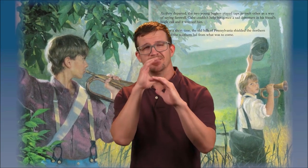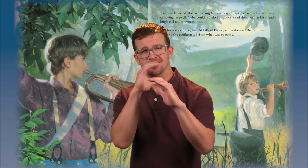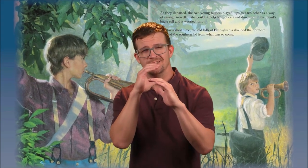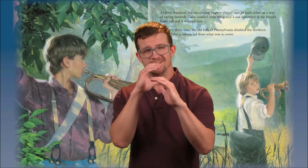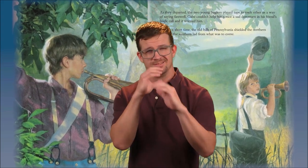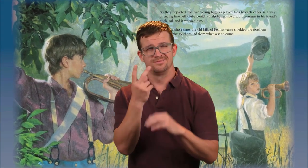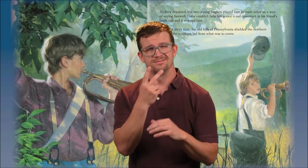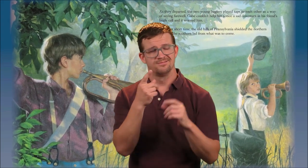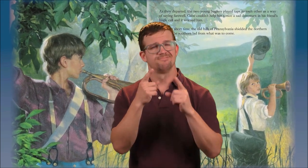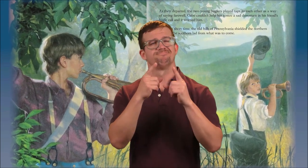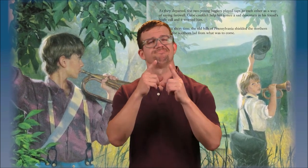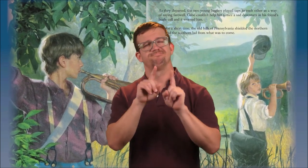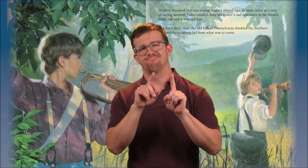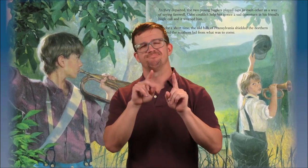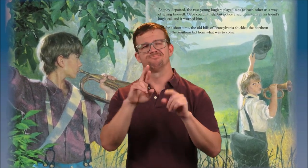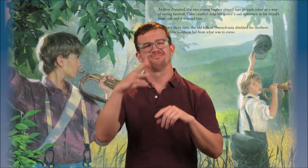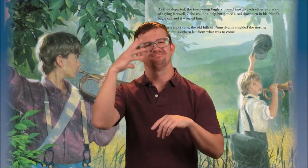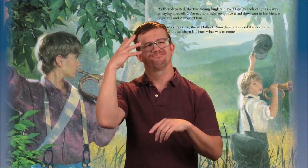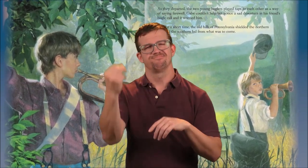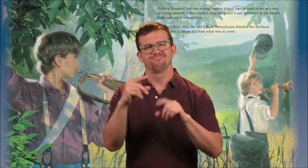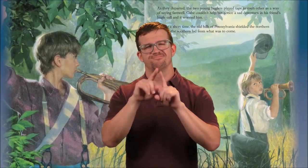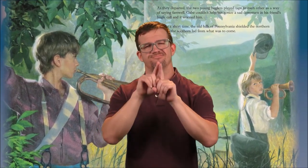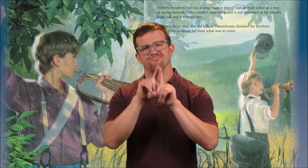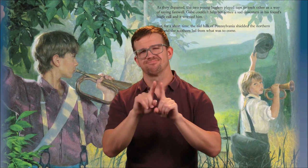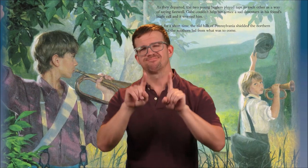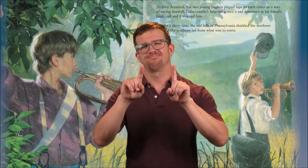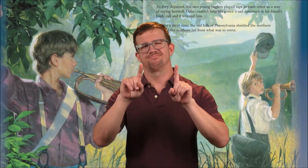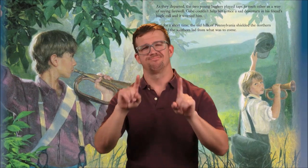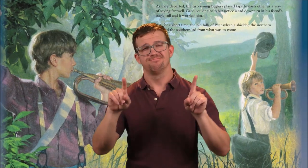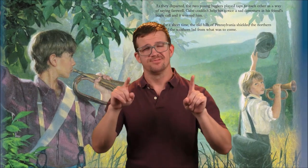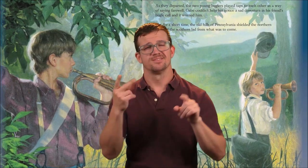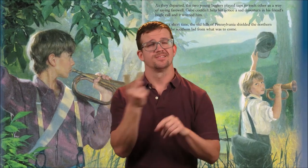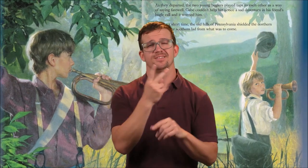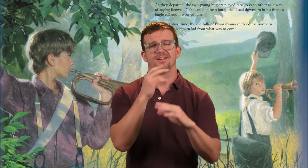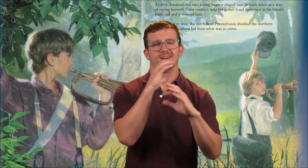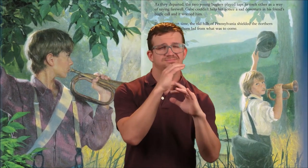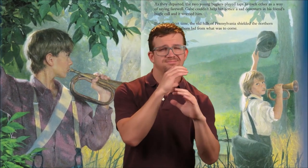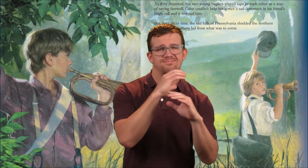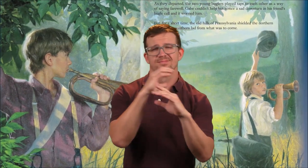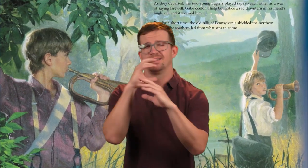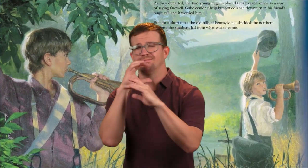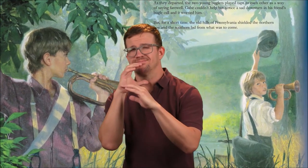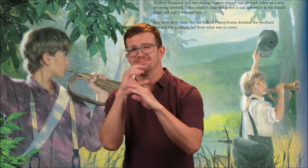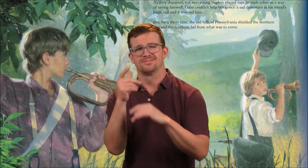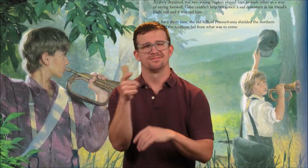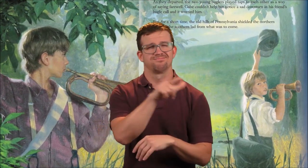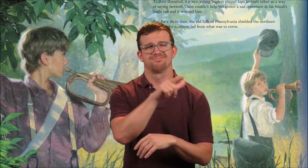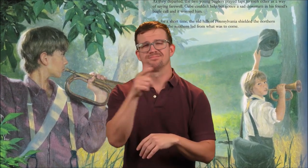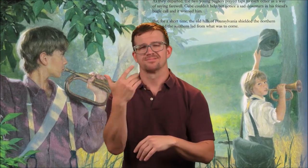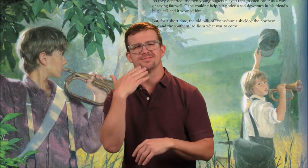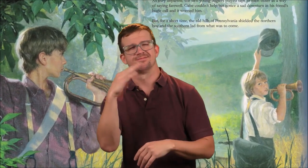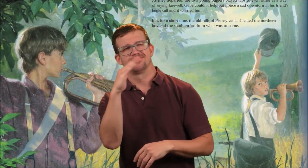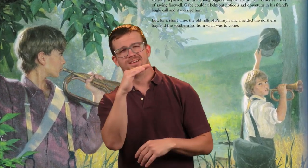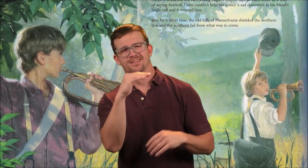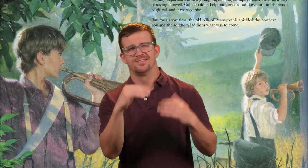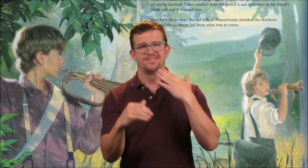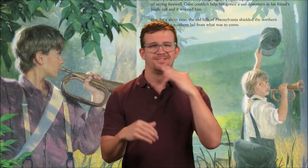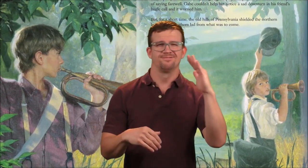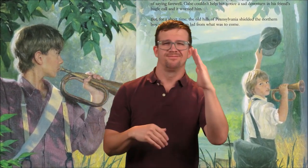As they departed, the two young buglers played taps to each other as a way of saying farewell.